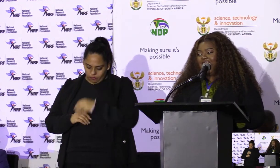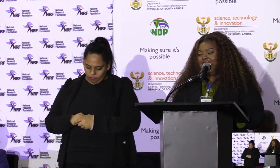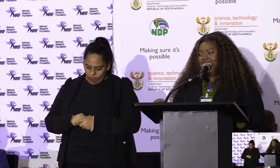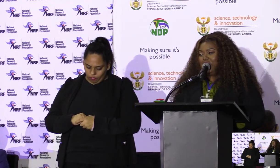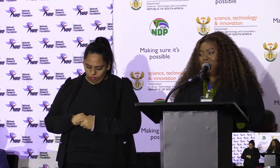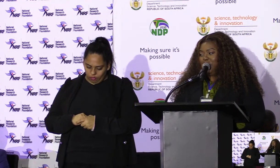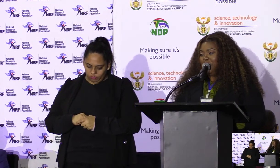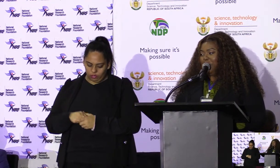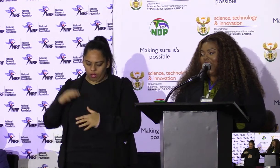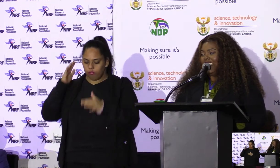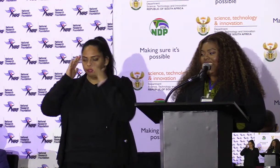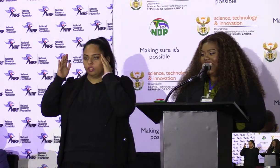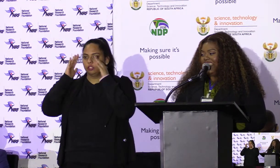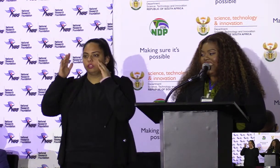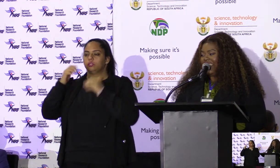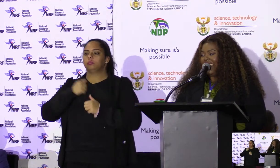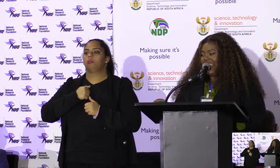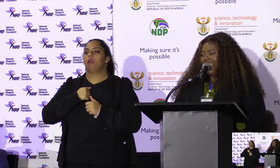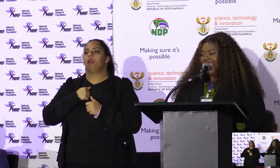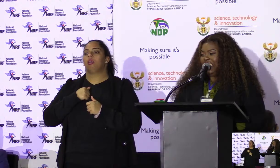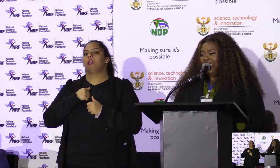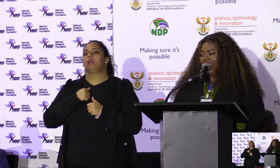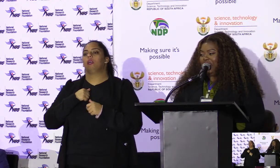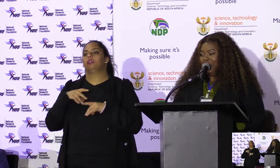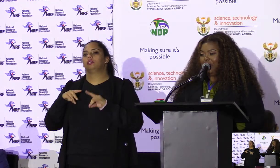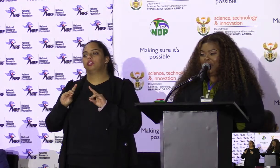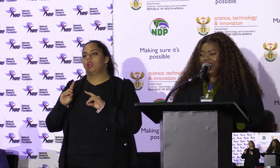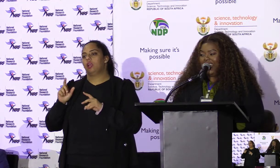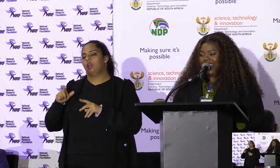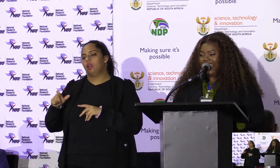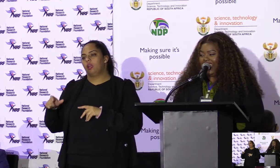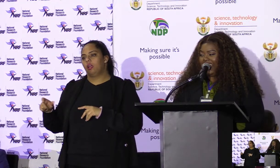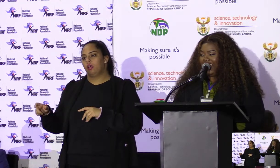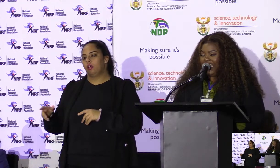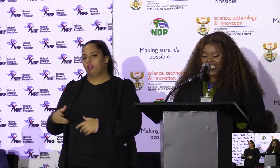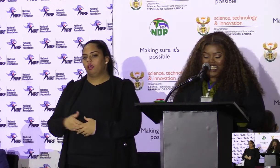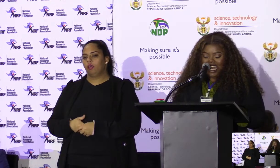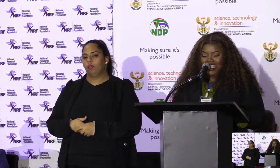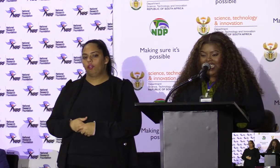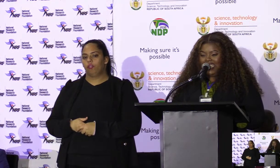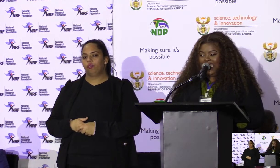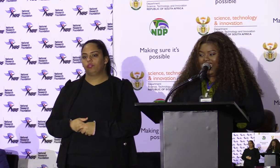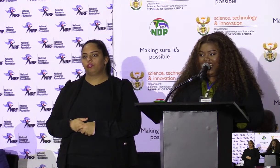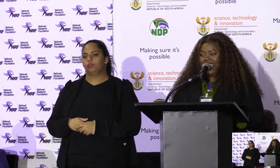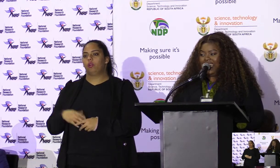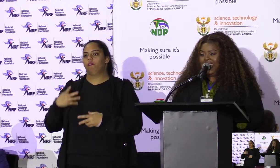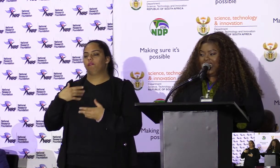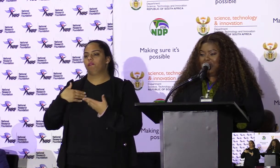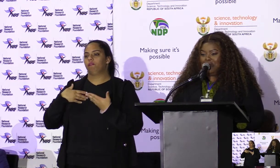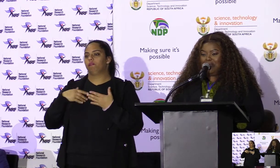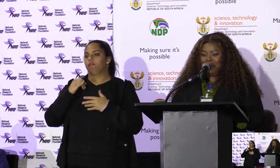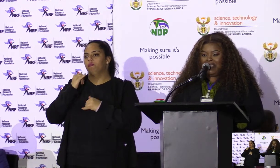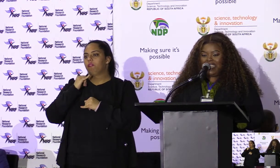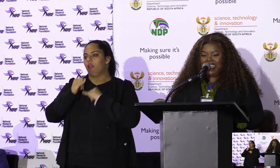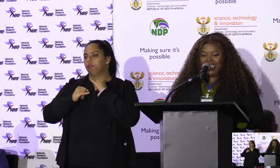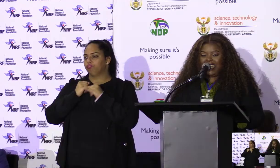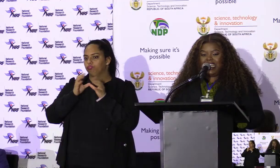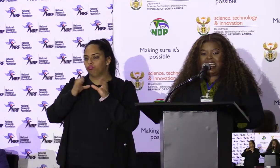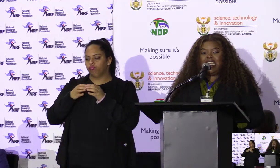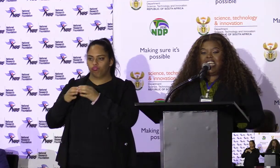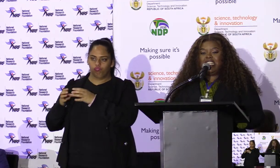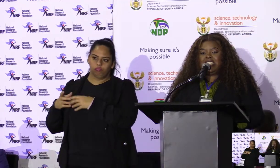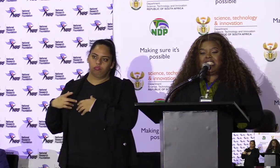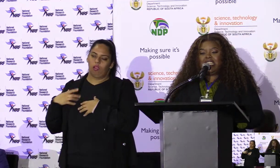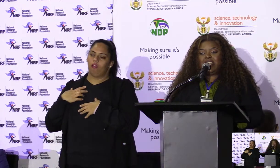And greetings to my chairs, the chairs of the entities and the CEOs